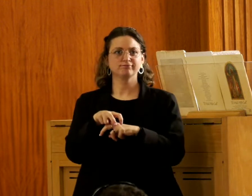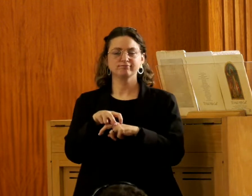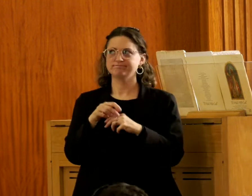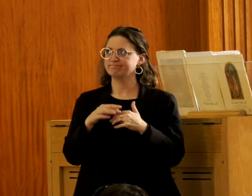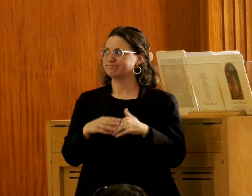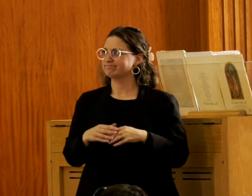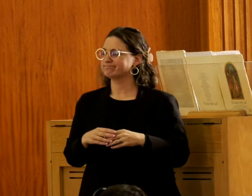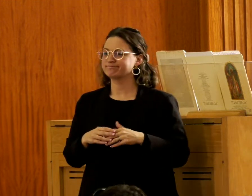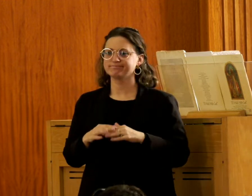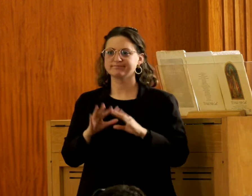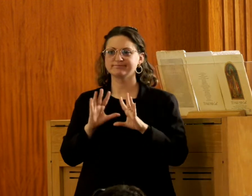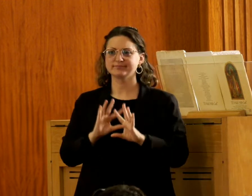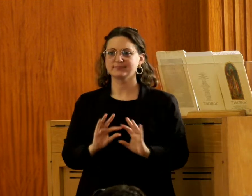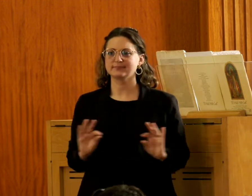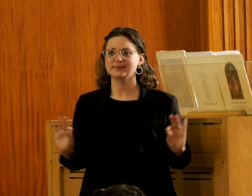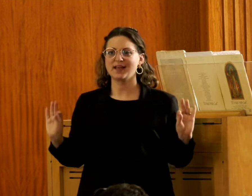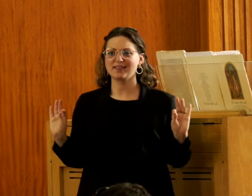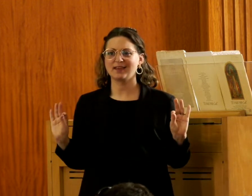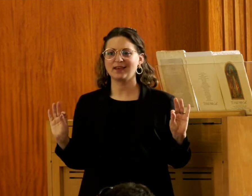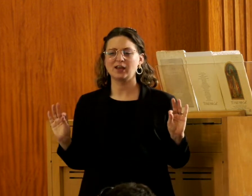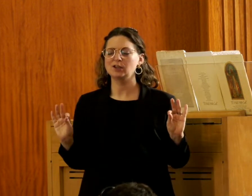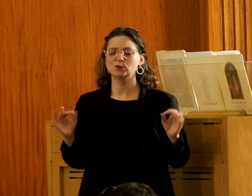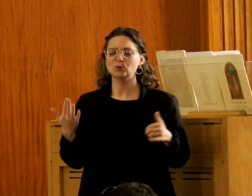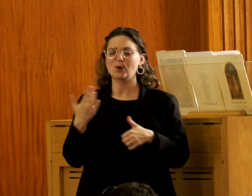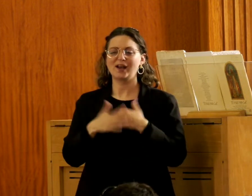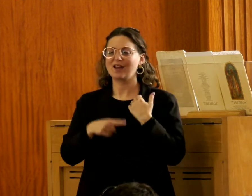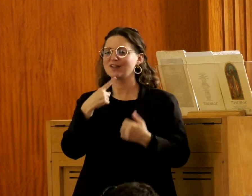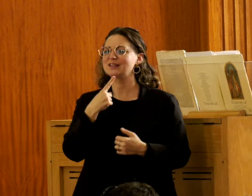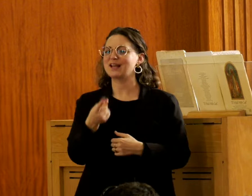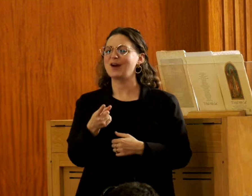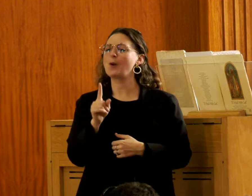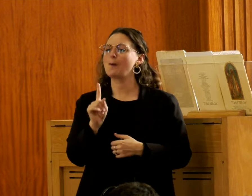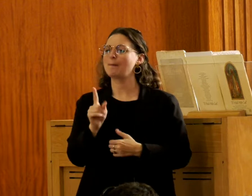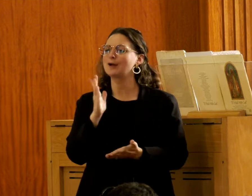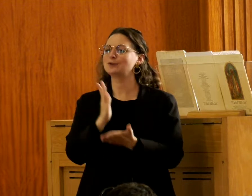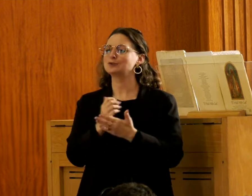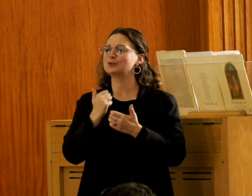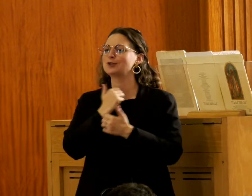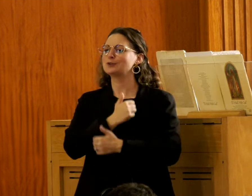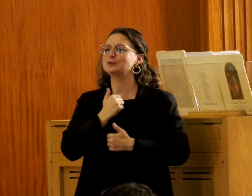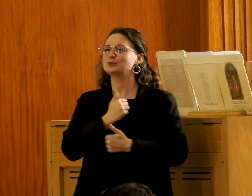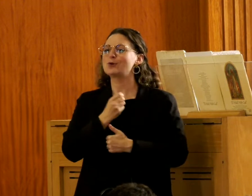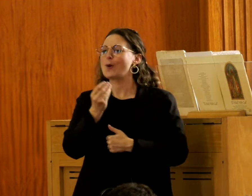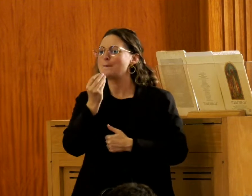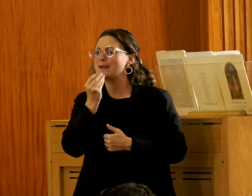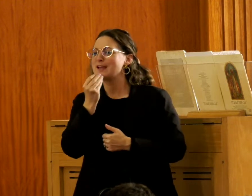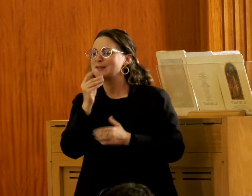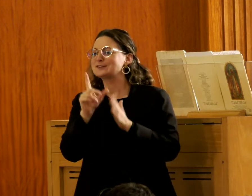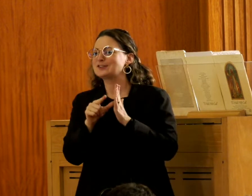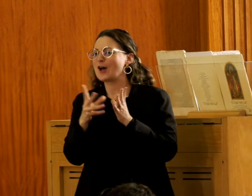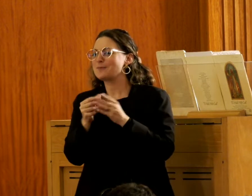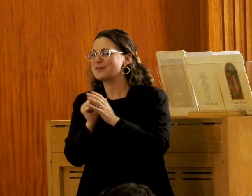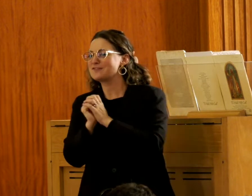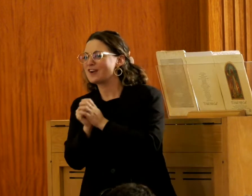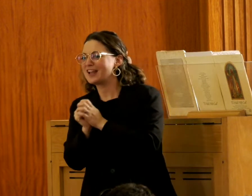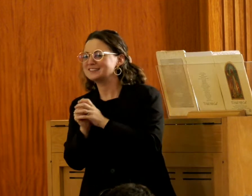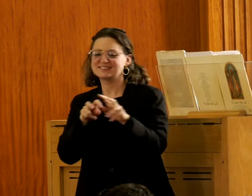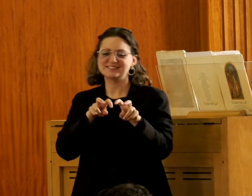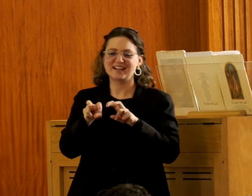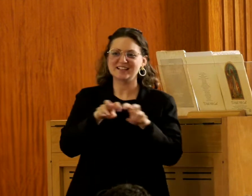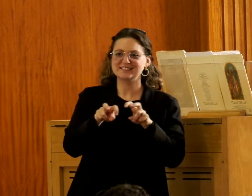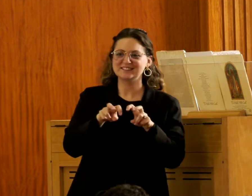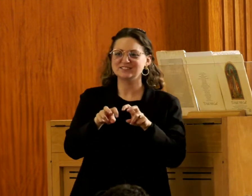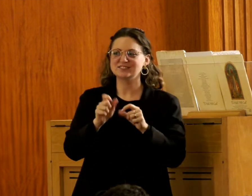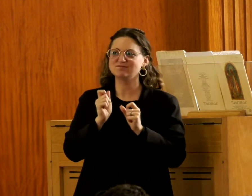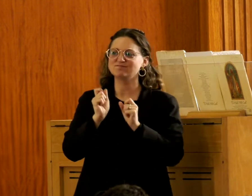do nothing. And while she would never let on, she did enjoy meal times with her friends and the activities including